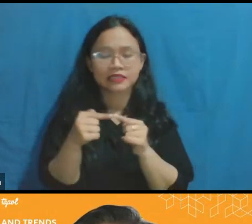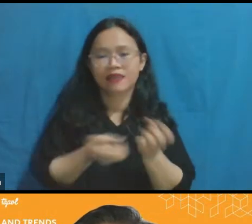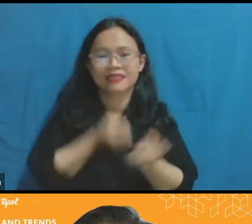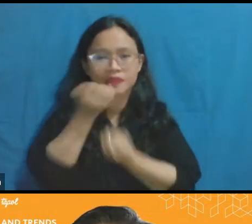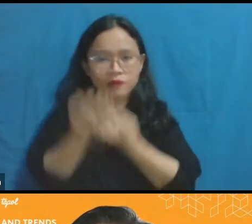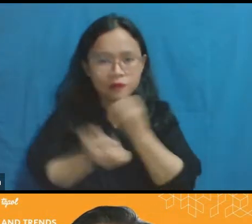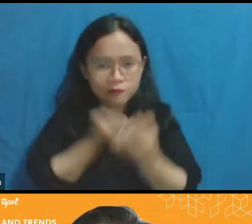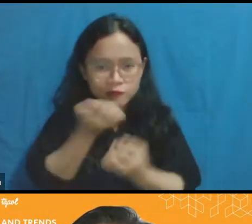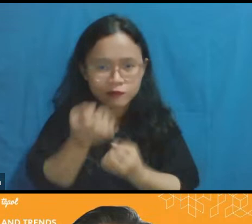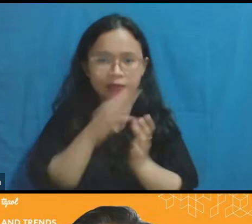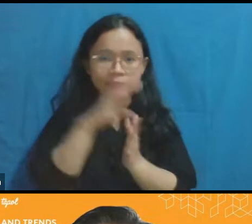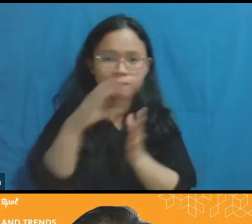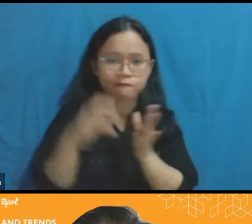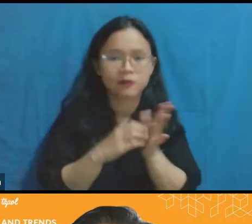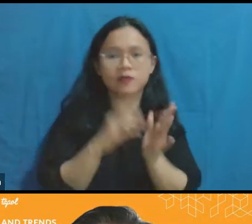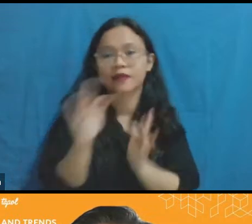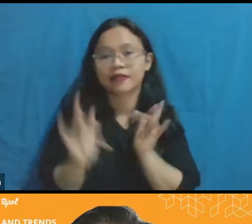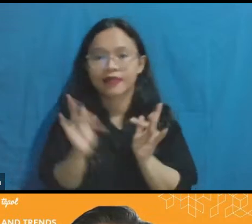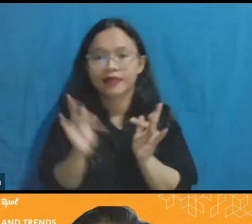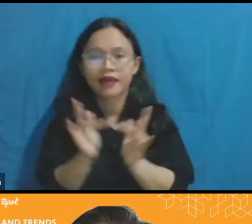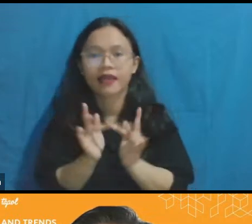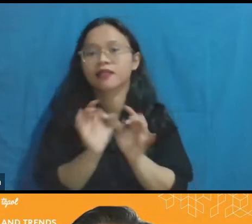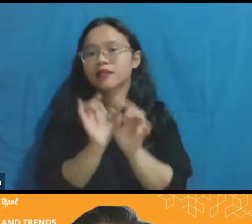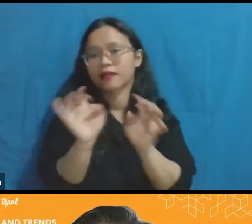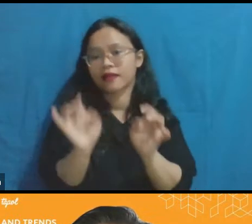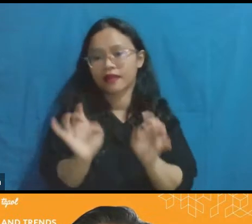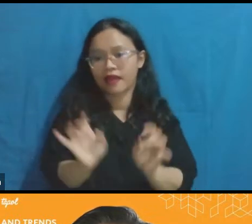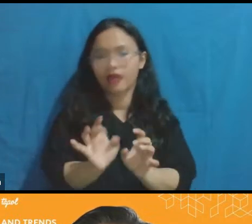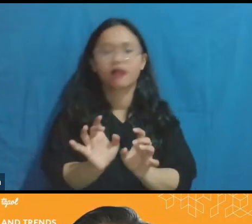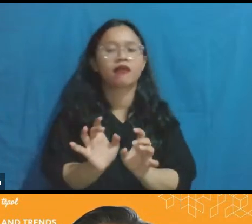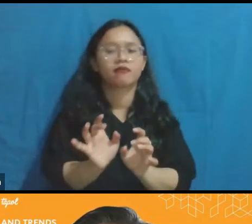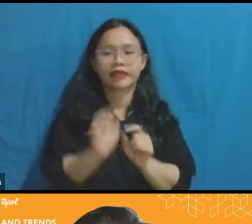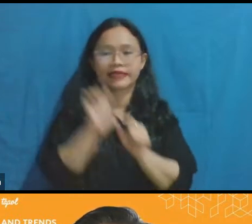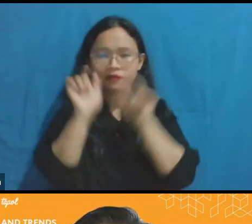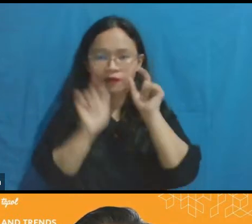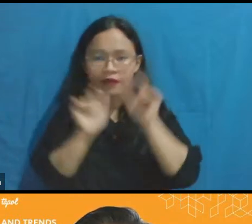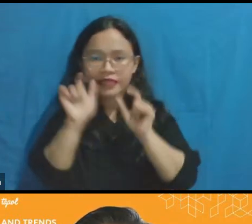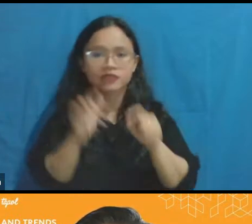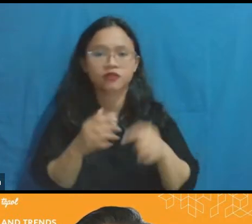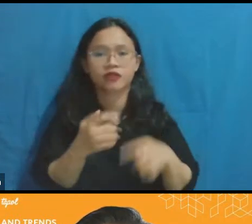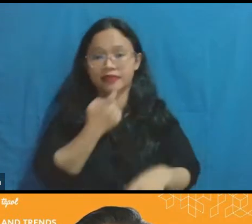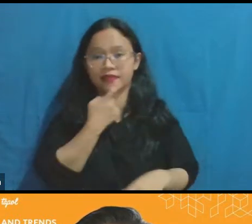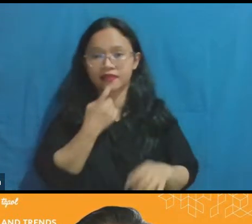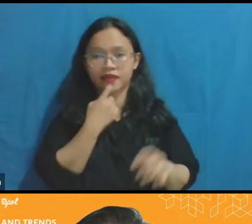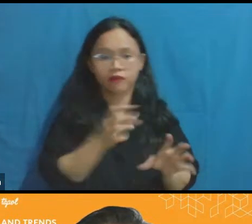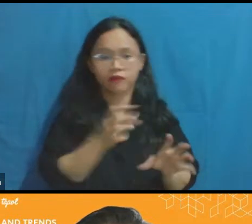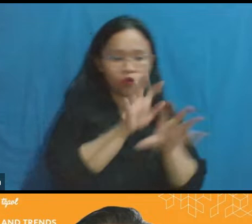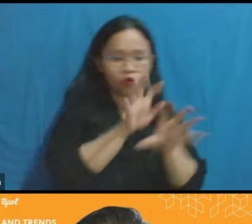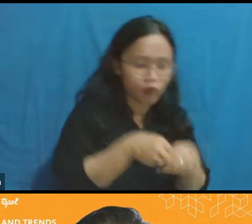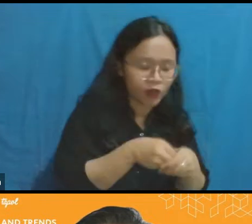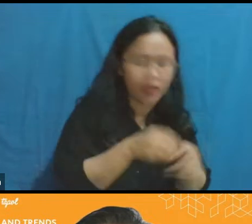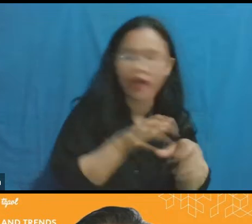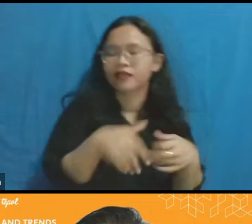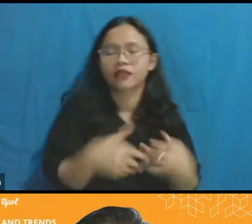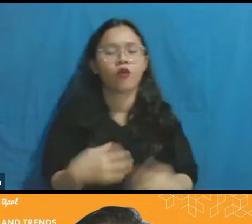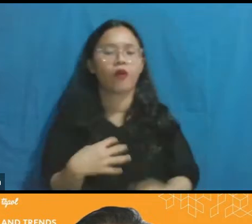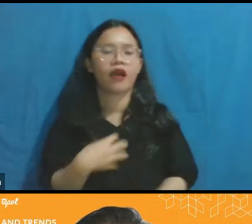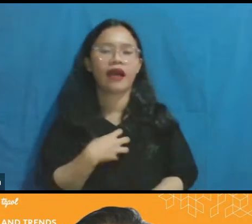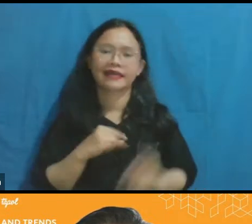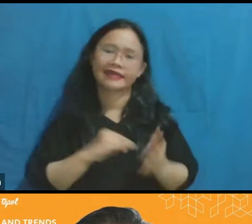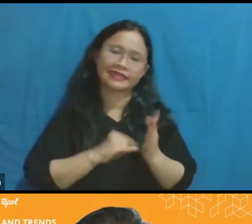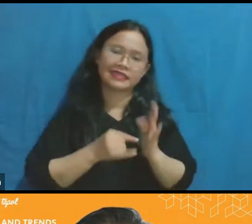of assembly, regarding digital rights. And the two previous speakers actually have shown